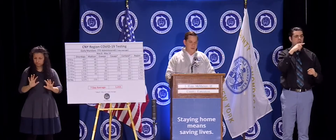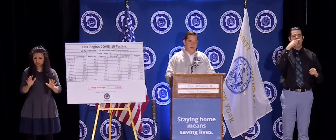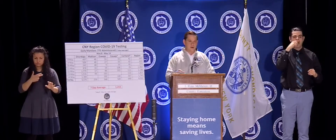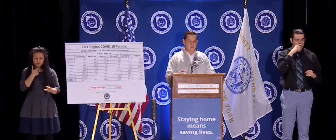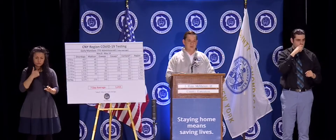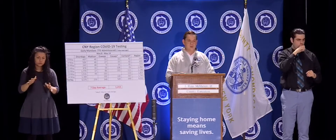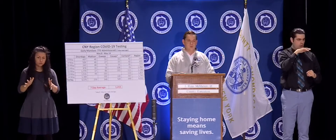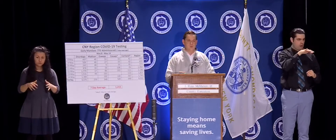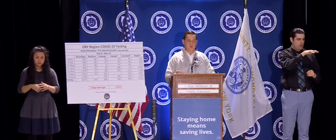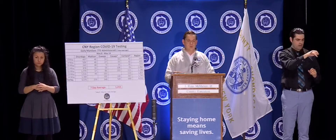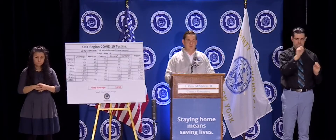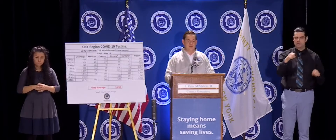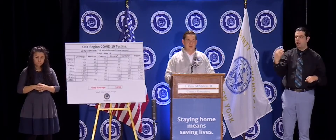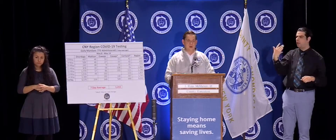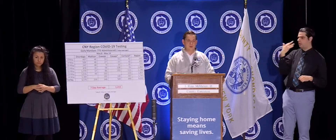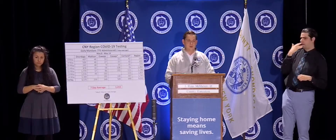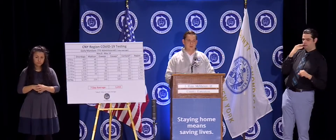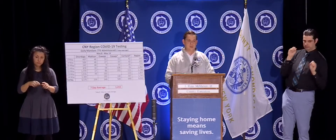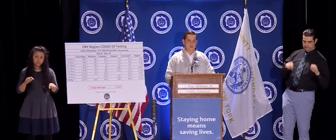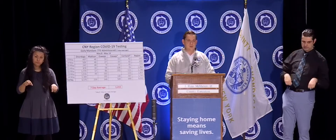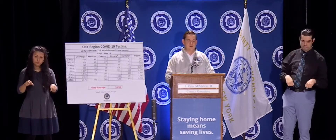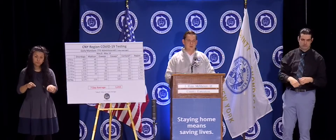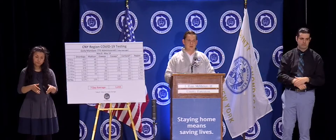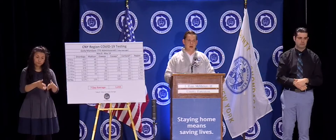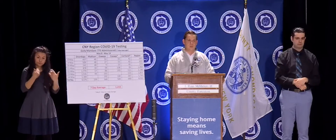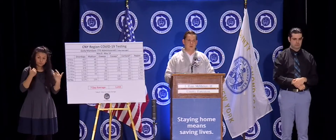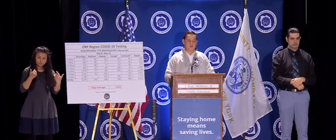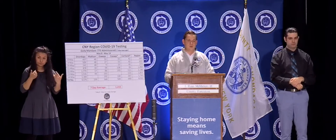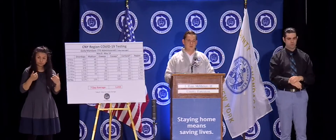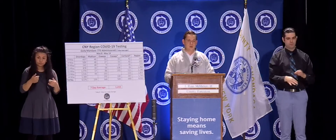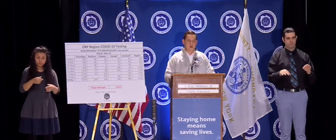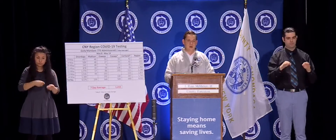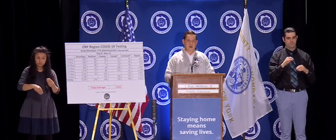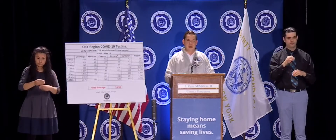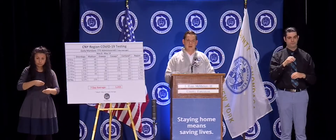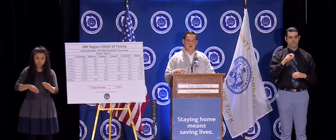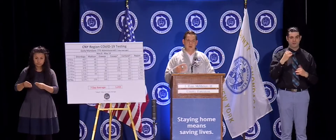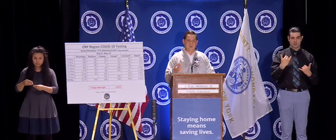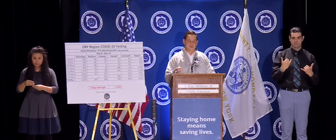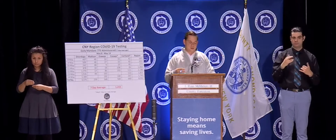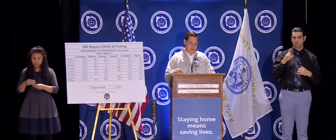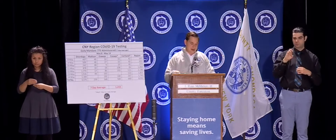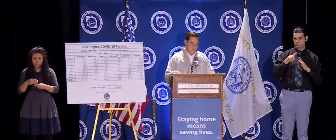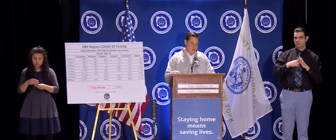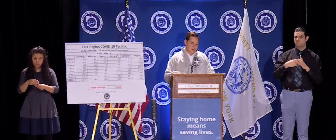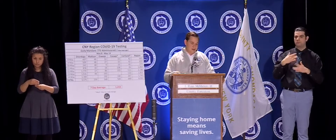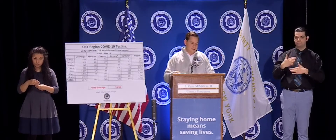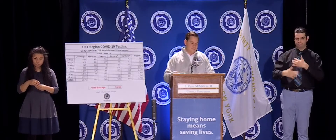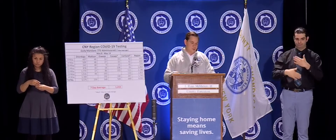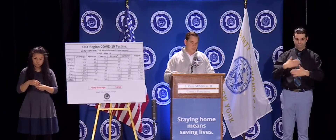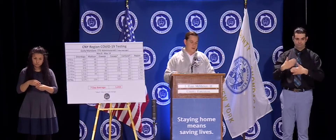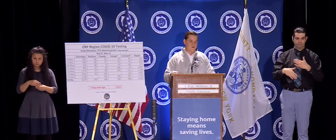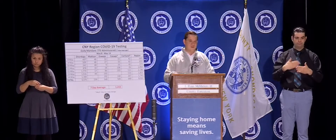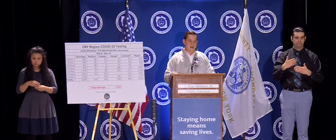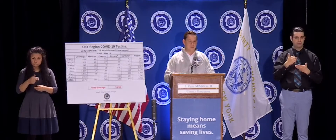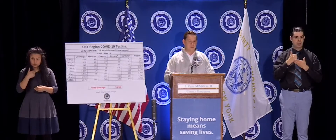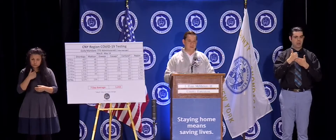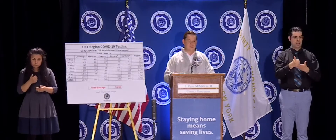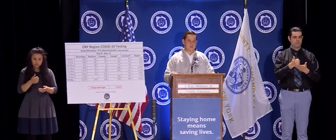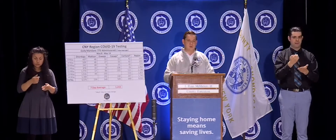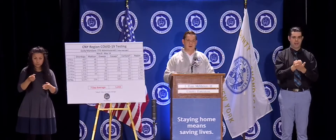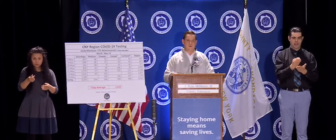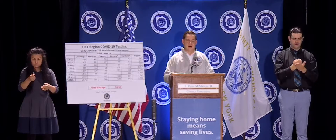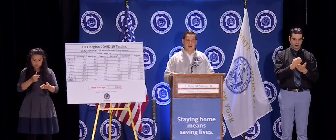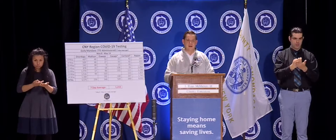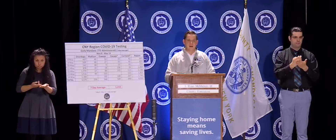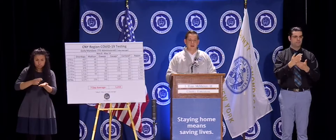as we enter into restart, this is really helping to add new elements to the economy. It's important that